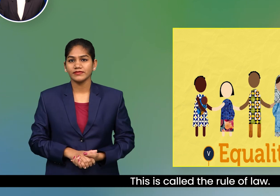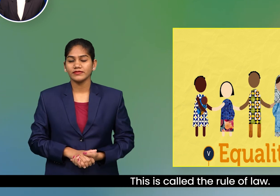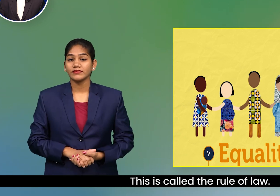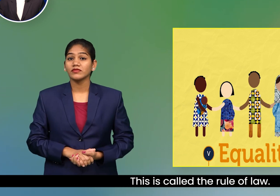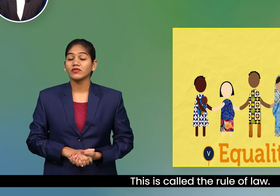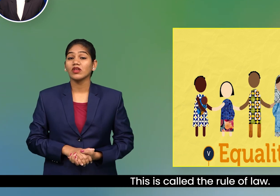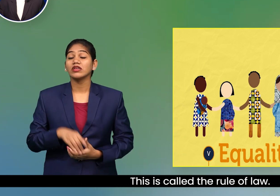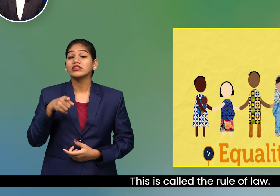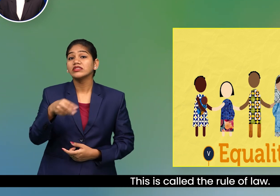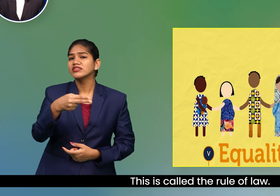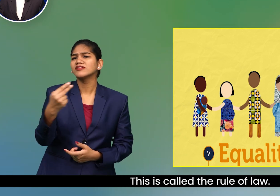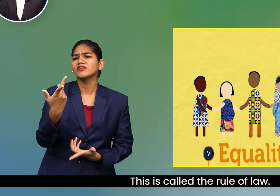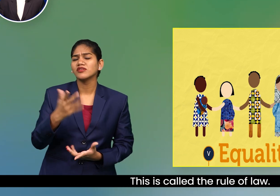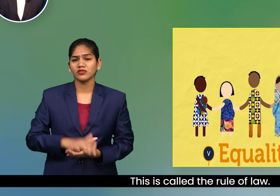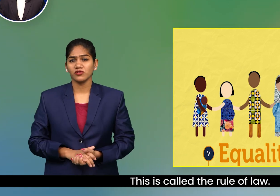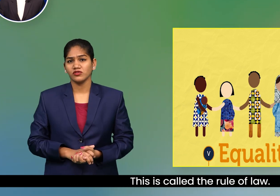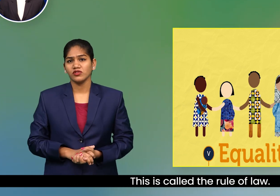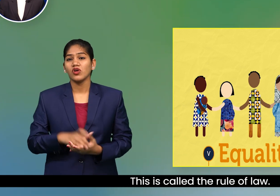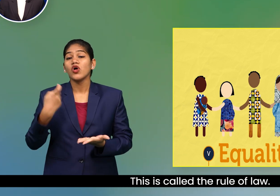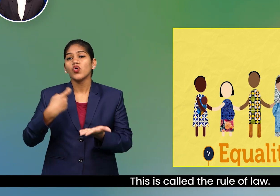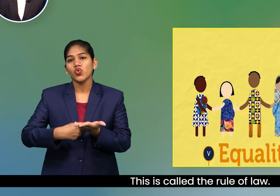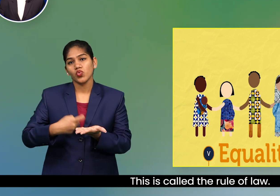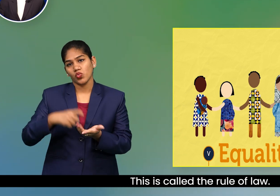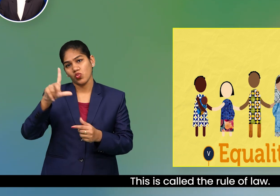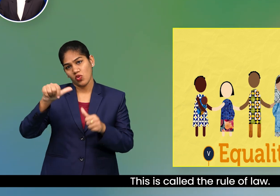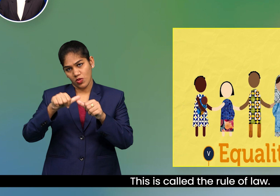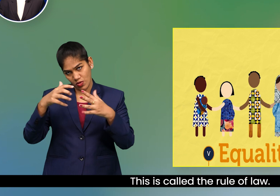This is called the rule of law.